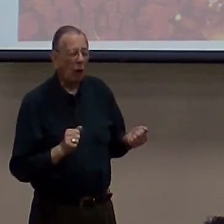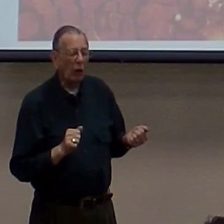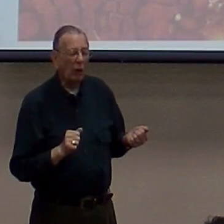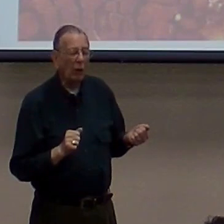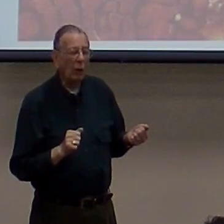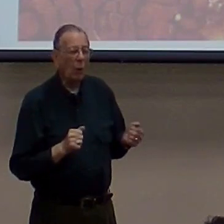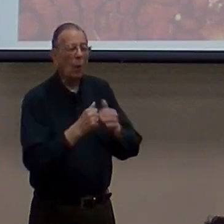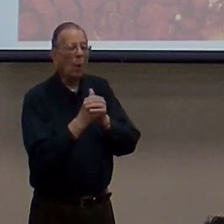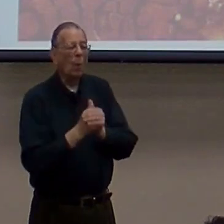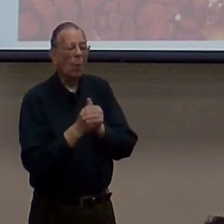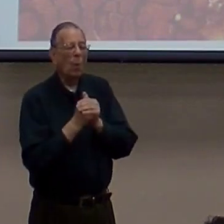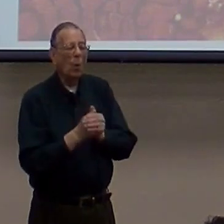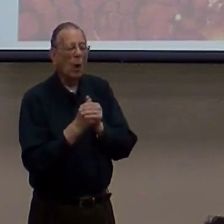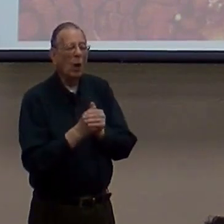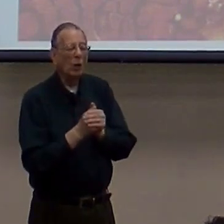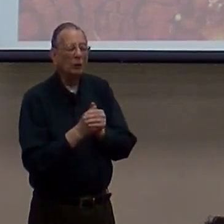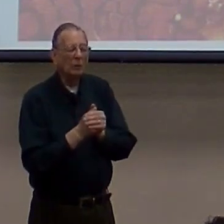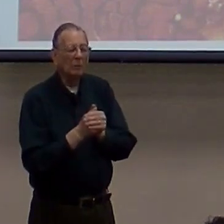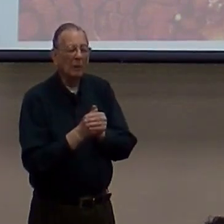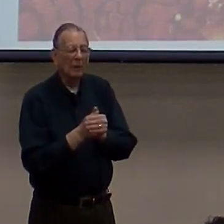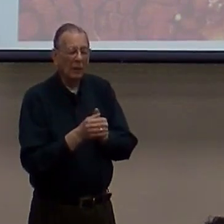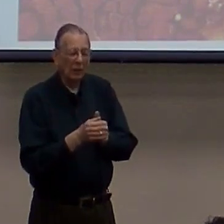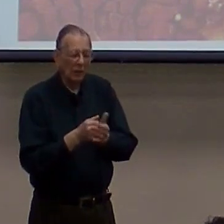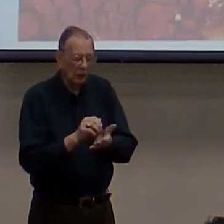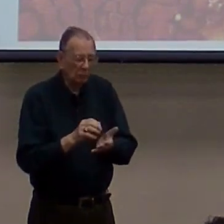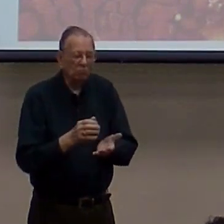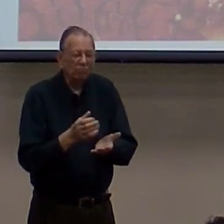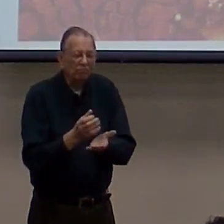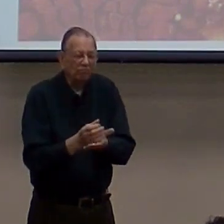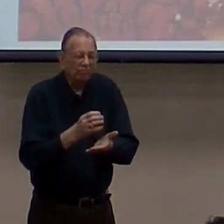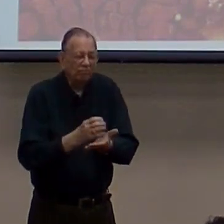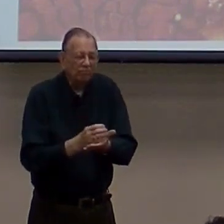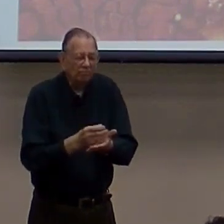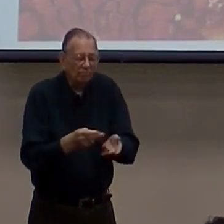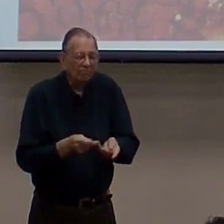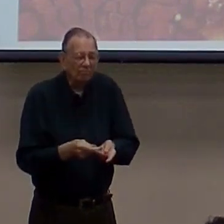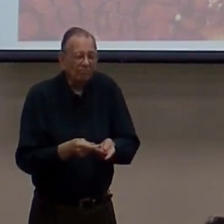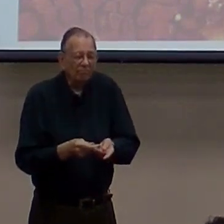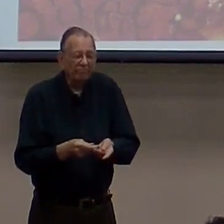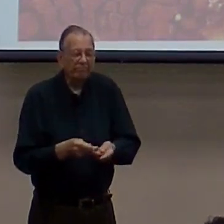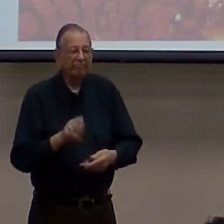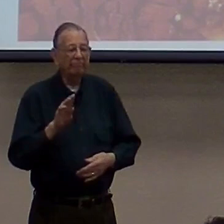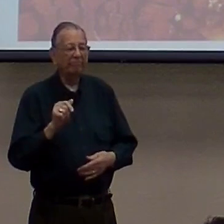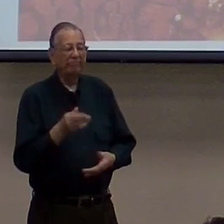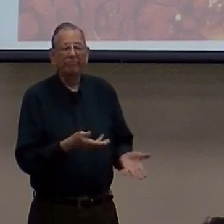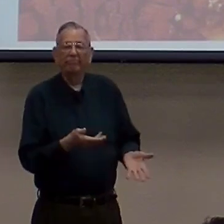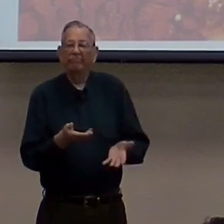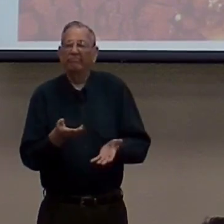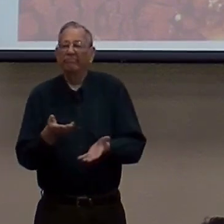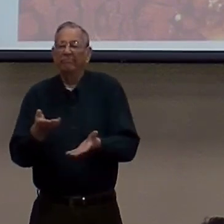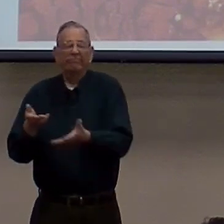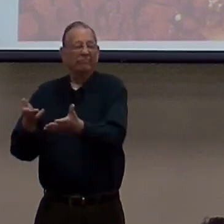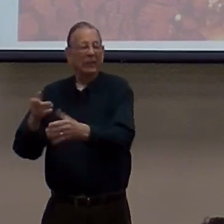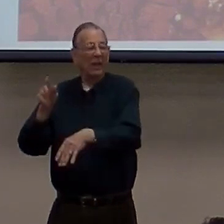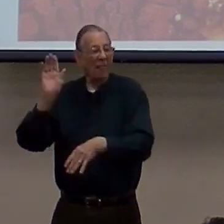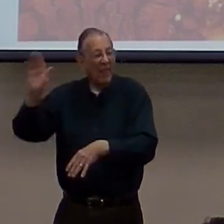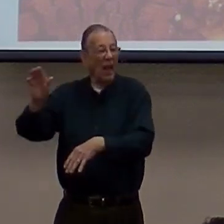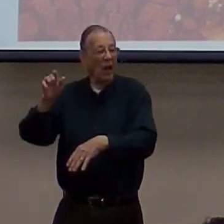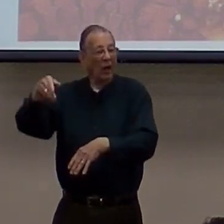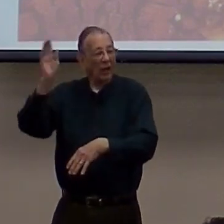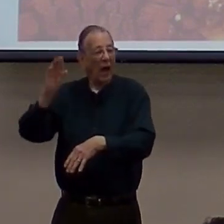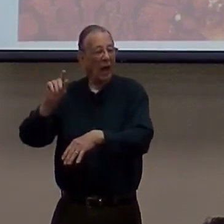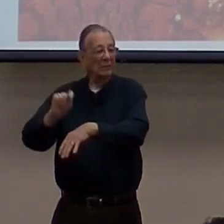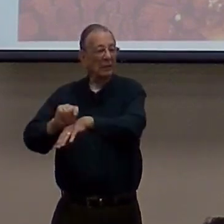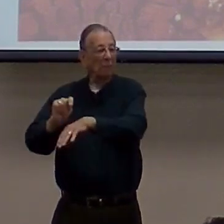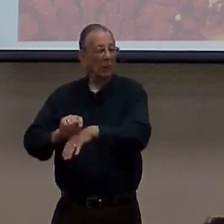and the worship articles from the temple in the sack of the Babylonians headed for the temple of their gods,